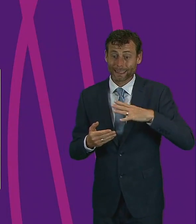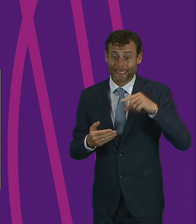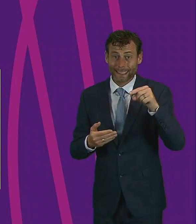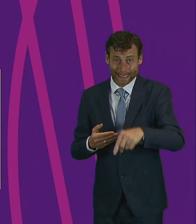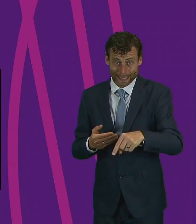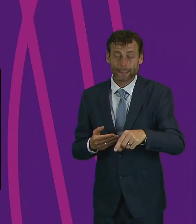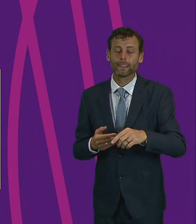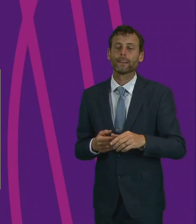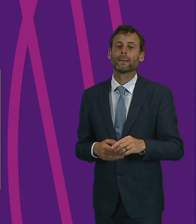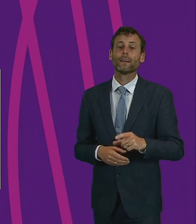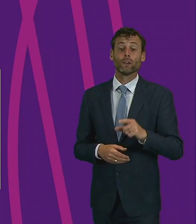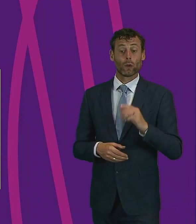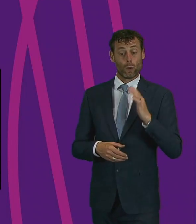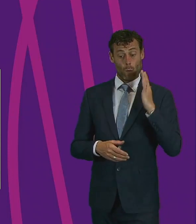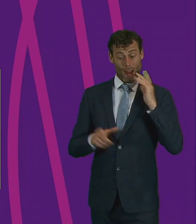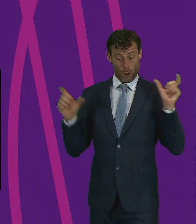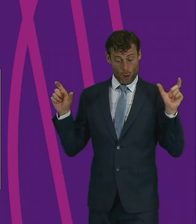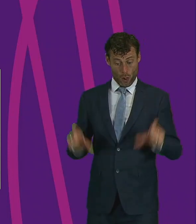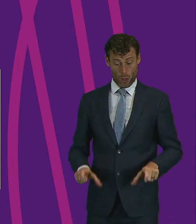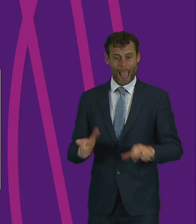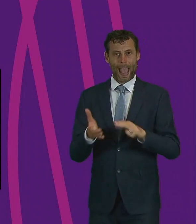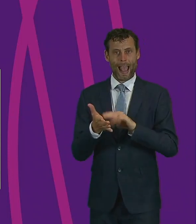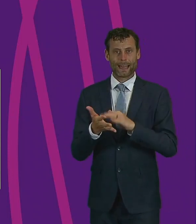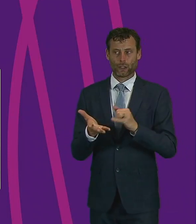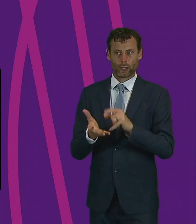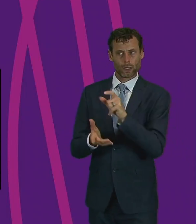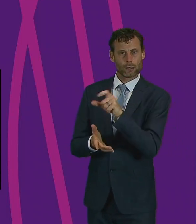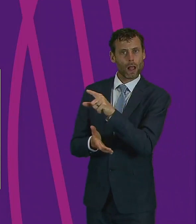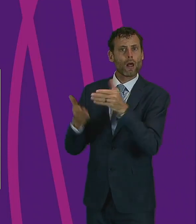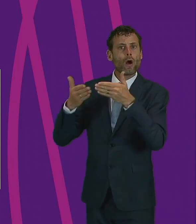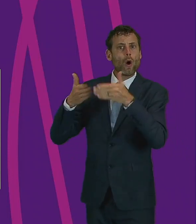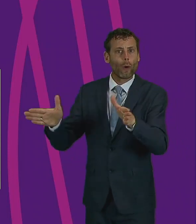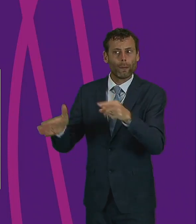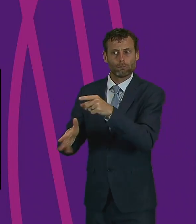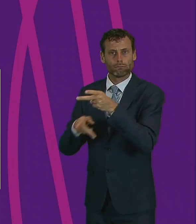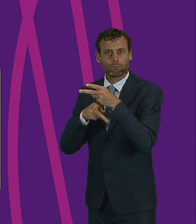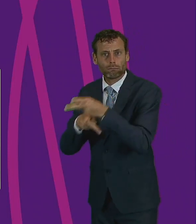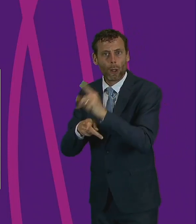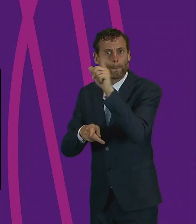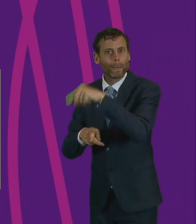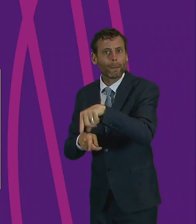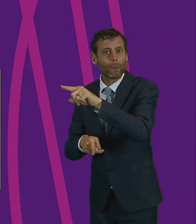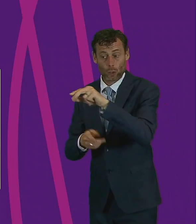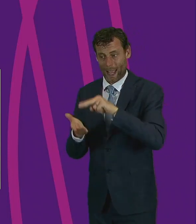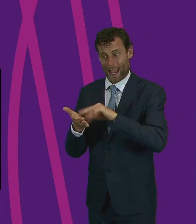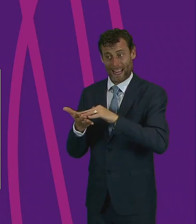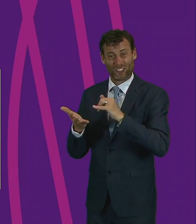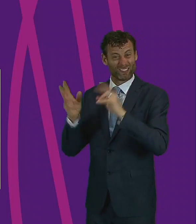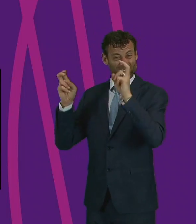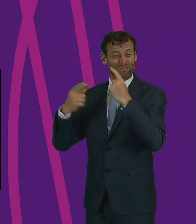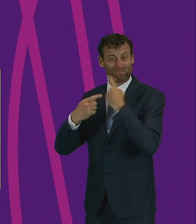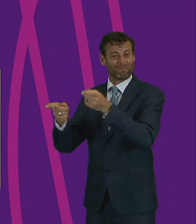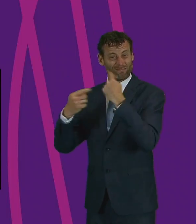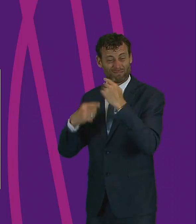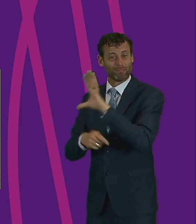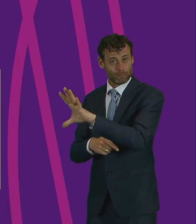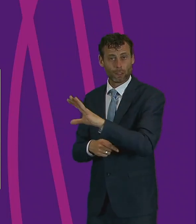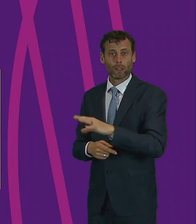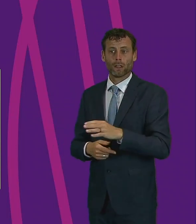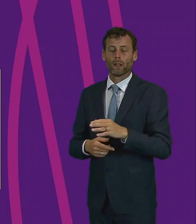lockdown, the NHS has been open for those who need it. And the line with the NHS's Open campaign, Rona Mackay recently told me